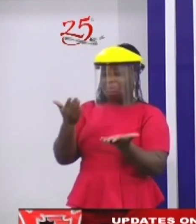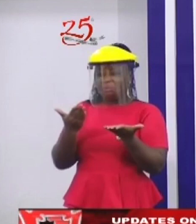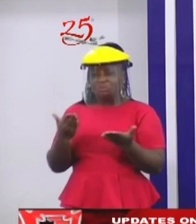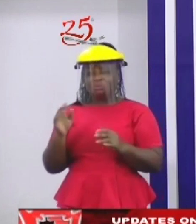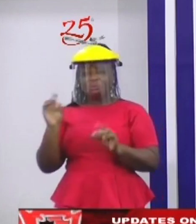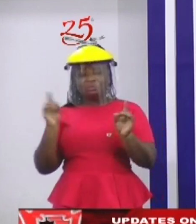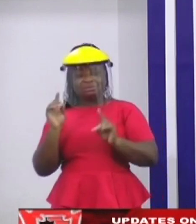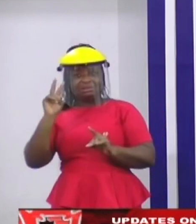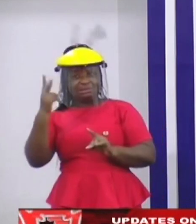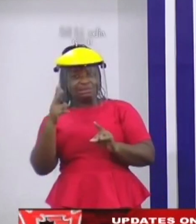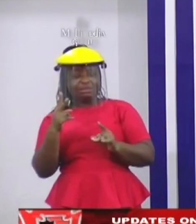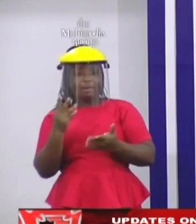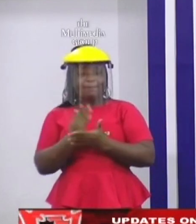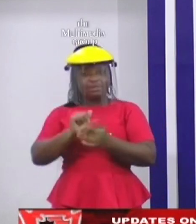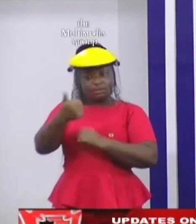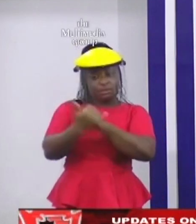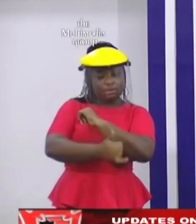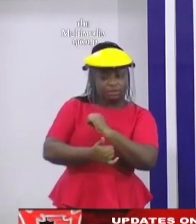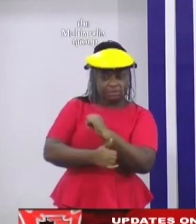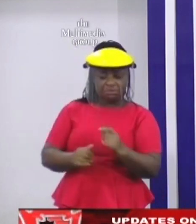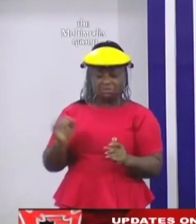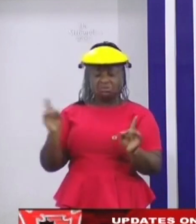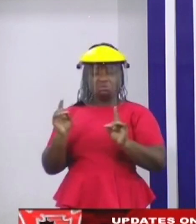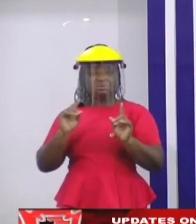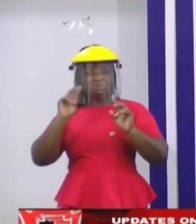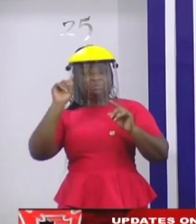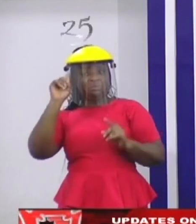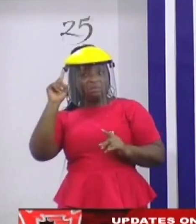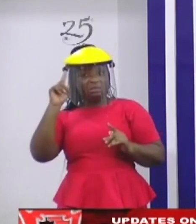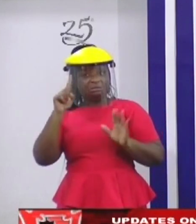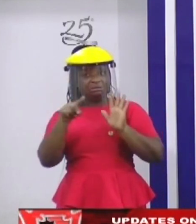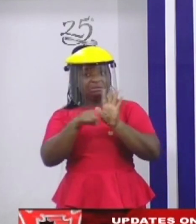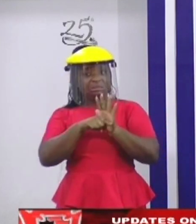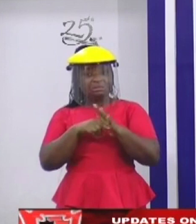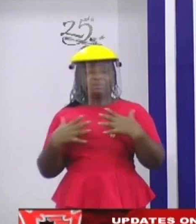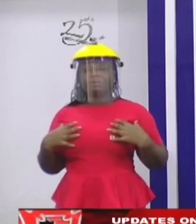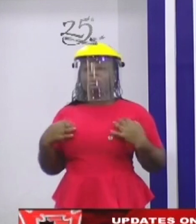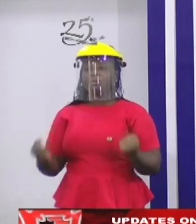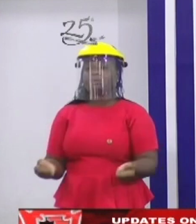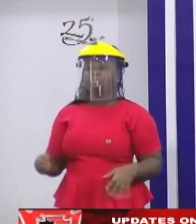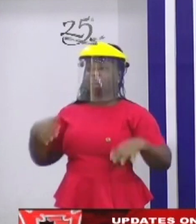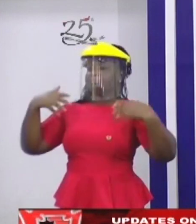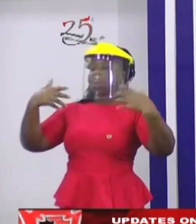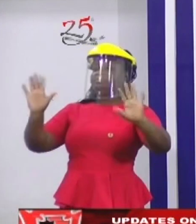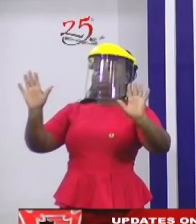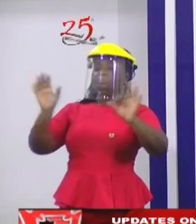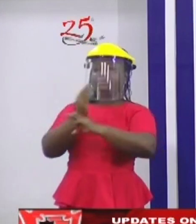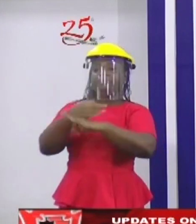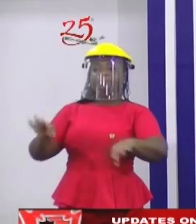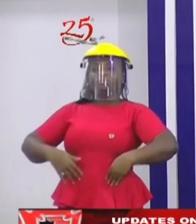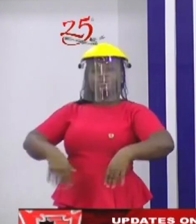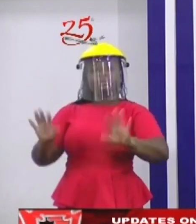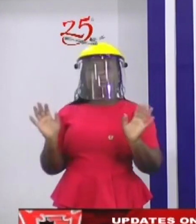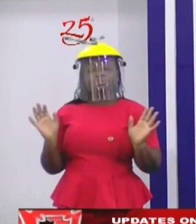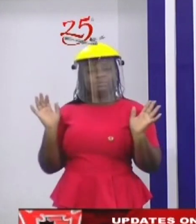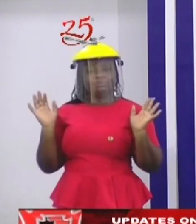but there are other countries where they do 1 negative, and some of them, when you recover, you are discharged and declared